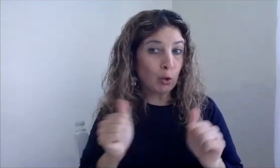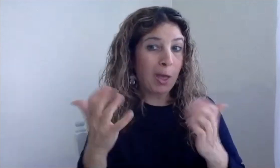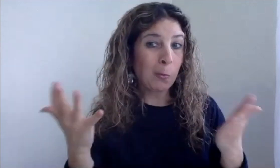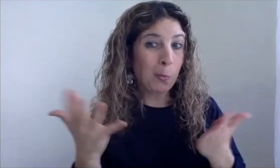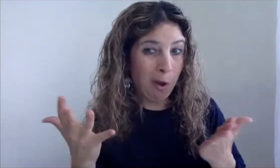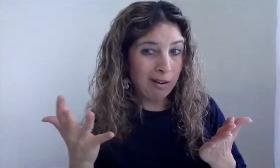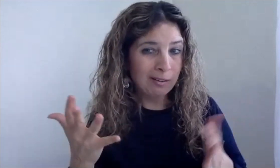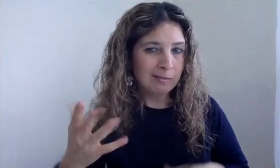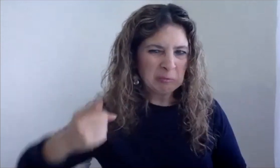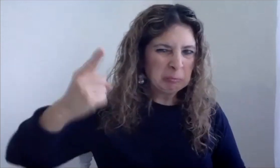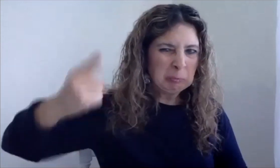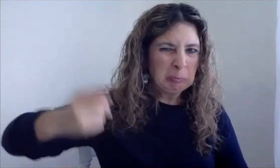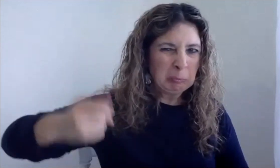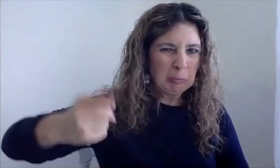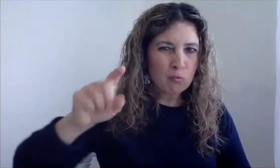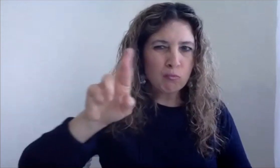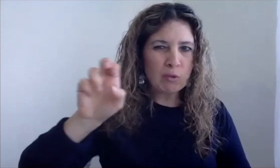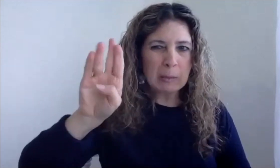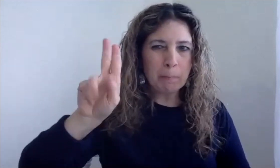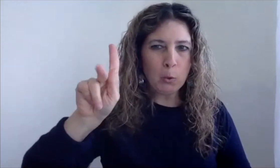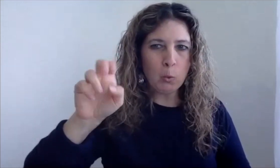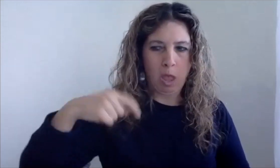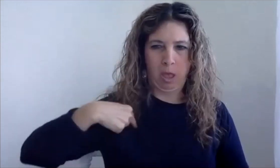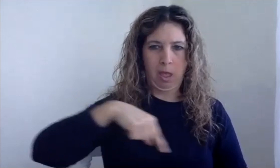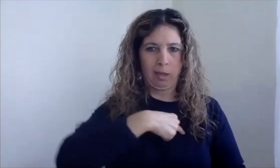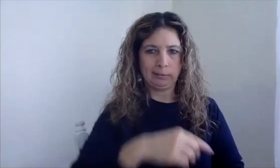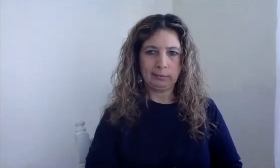So now I believe Dr. Mason basically